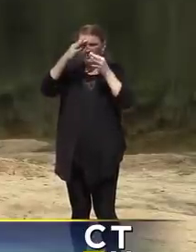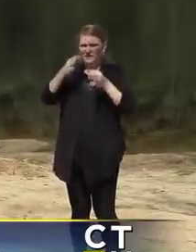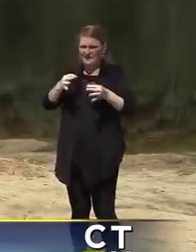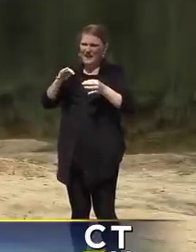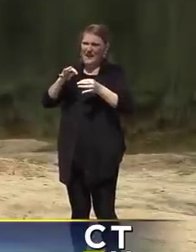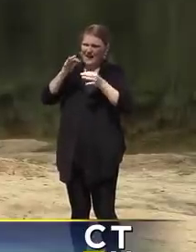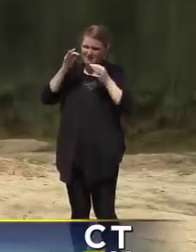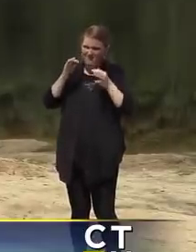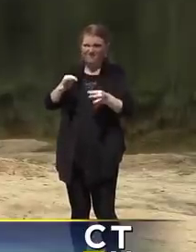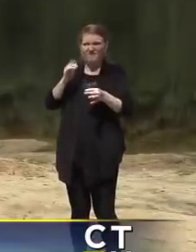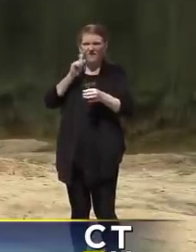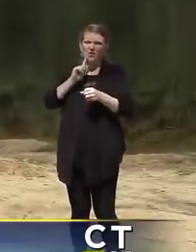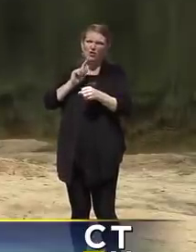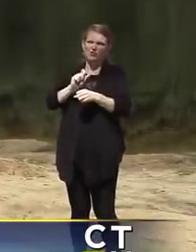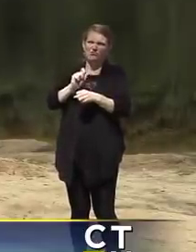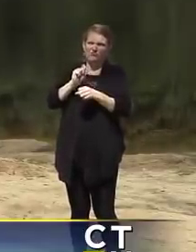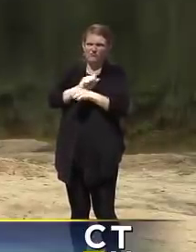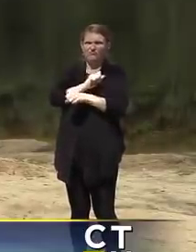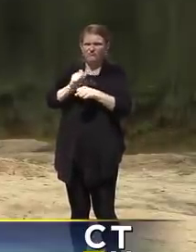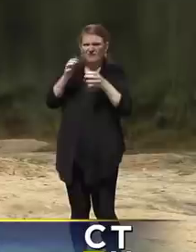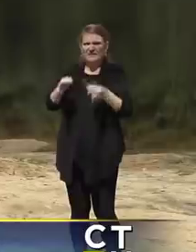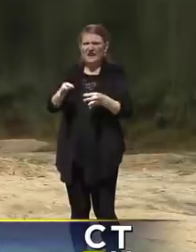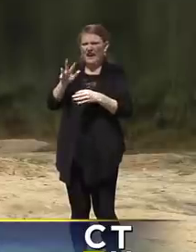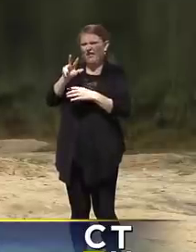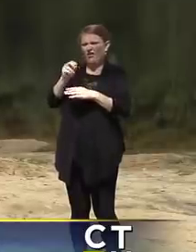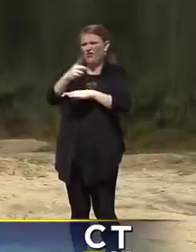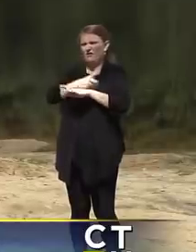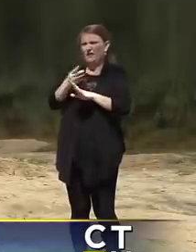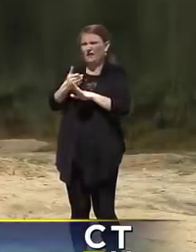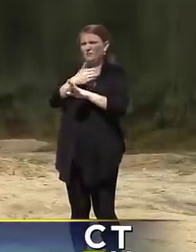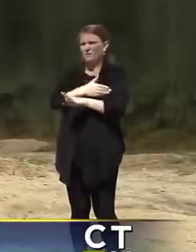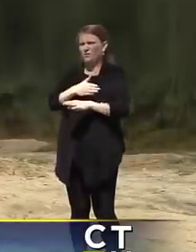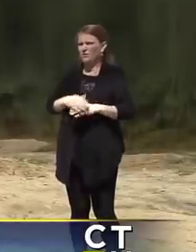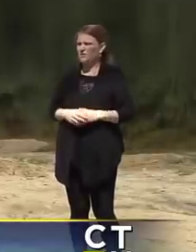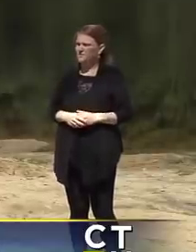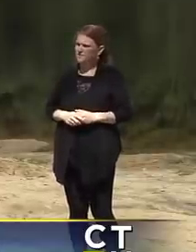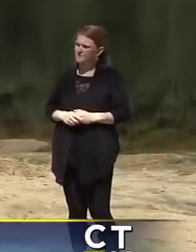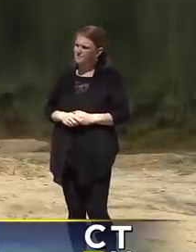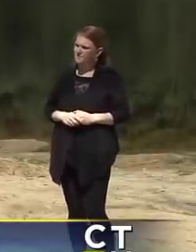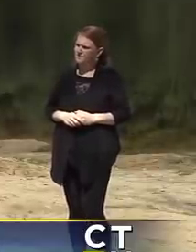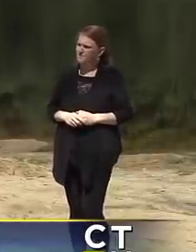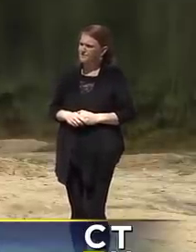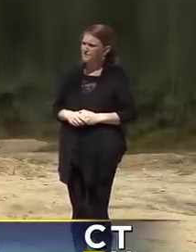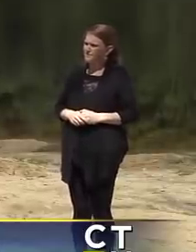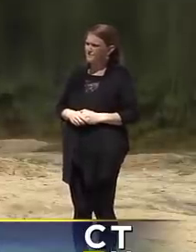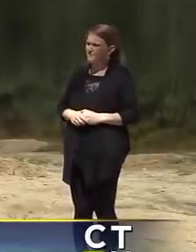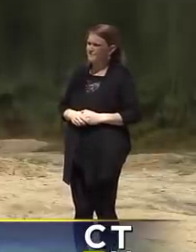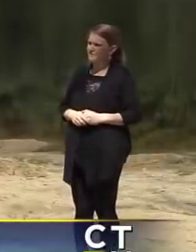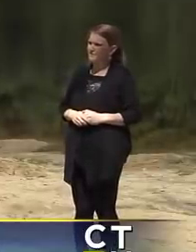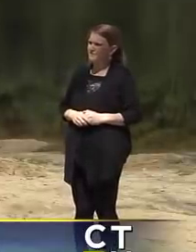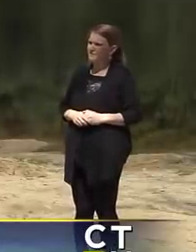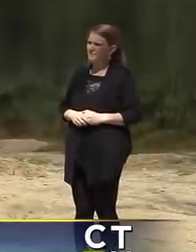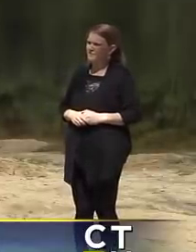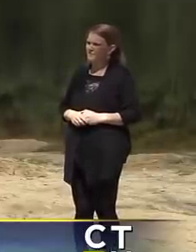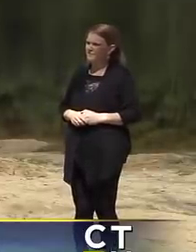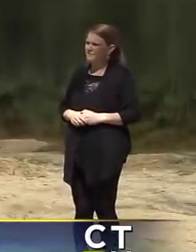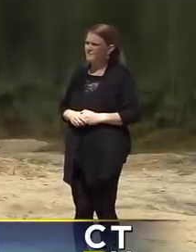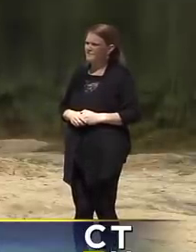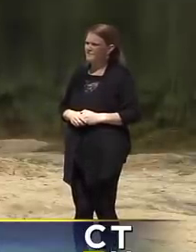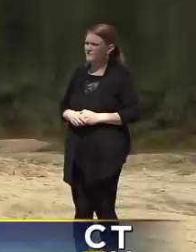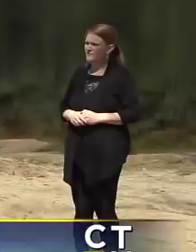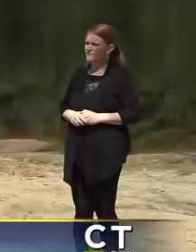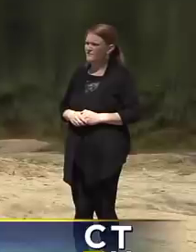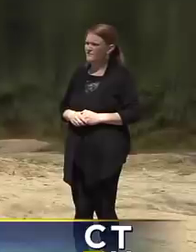What have the experts that you talked to told you about how long it will take to see what impact the reopening has on the numbers.